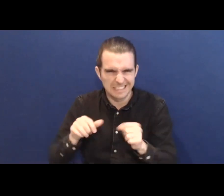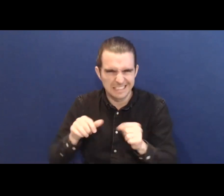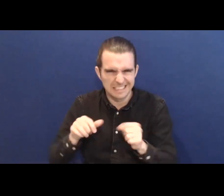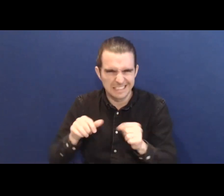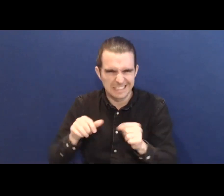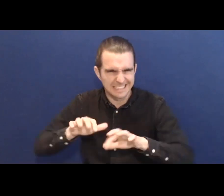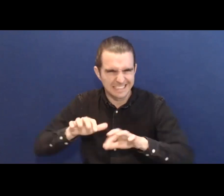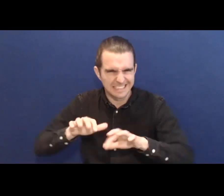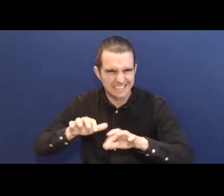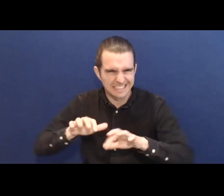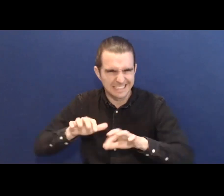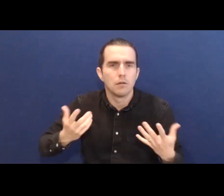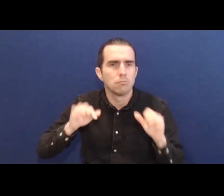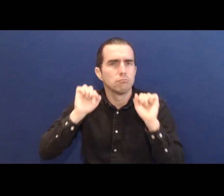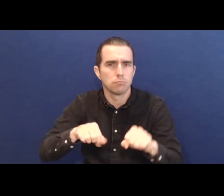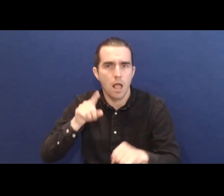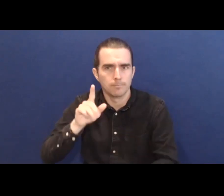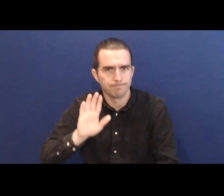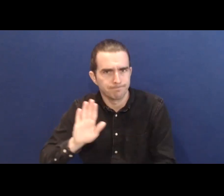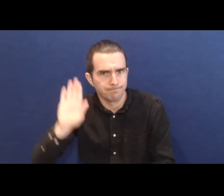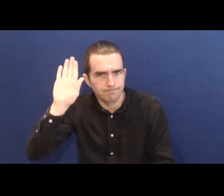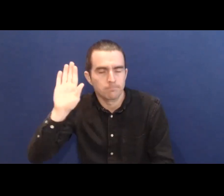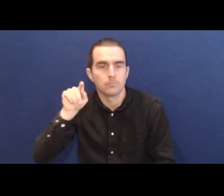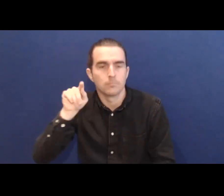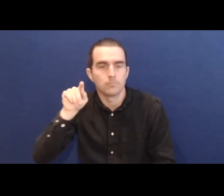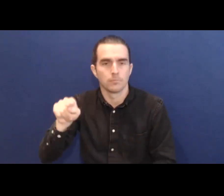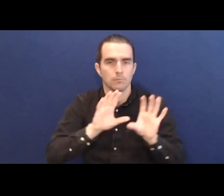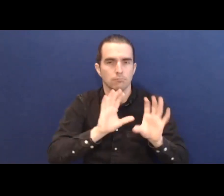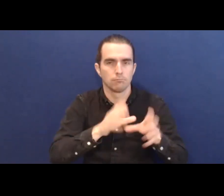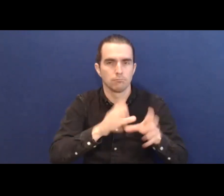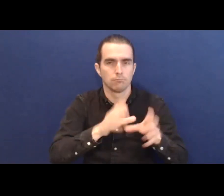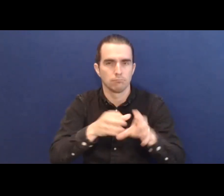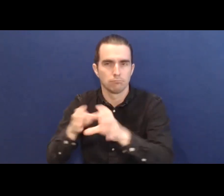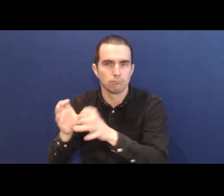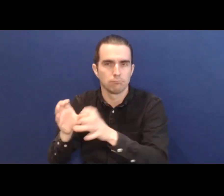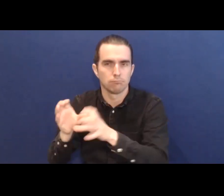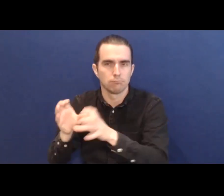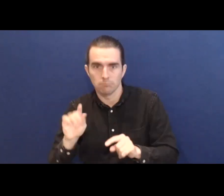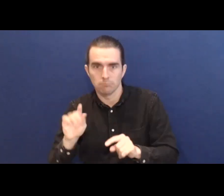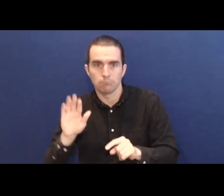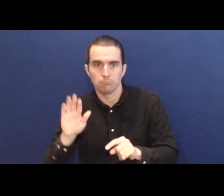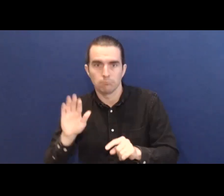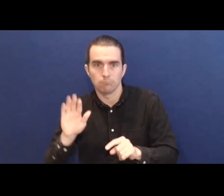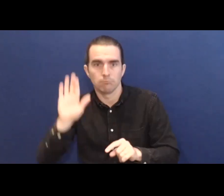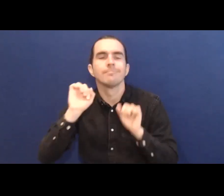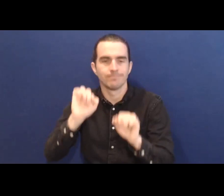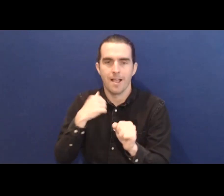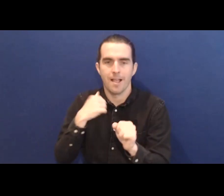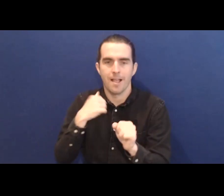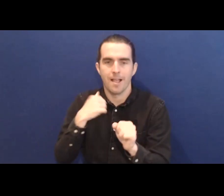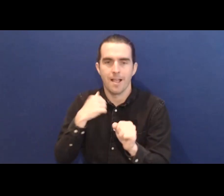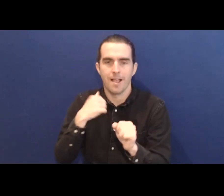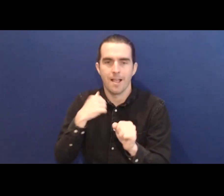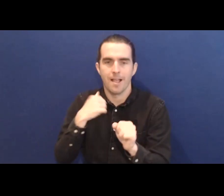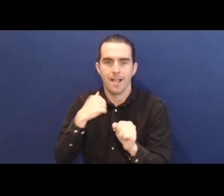hand icon, so that we can allow you to speak. And especially if someone is not clear or speaking